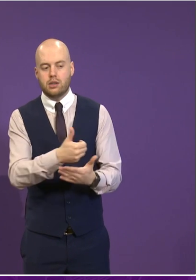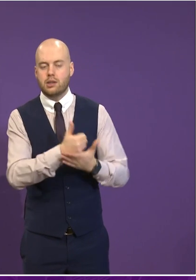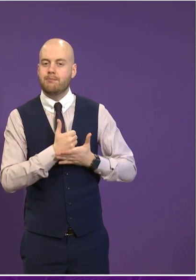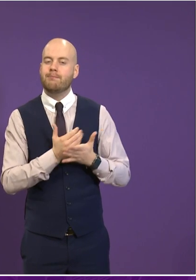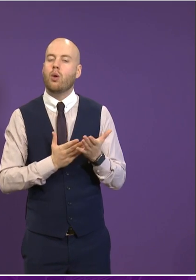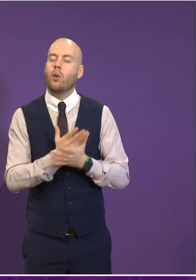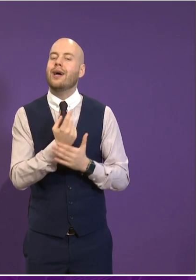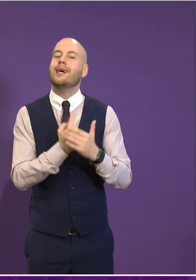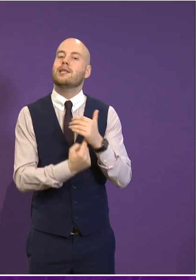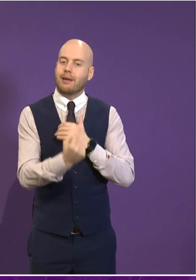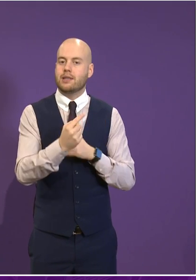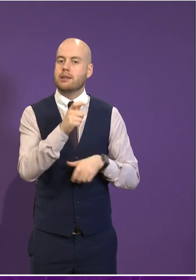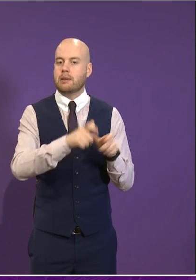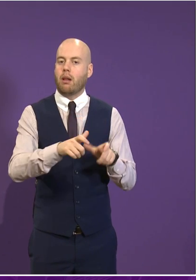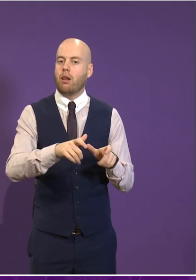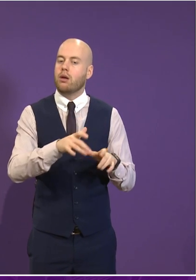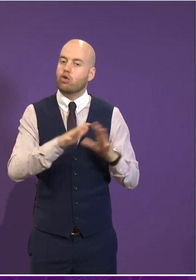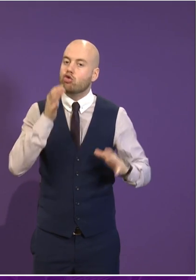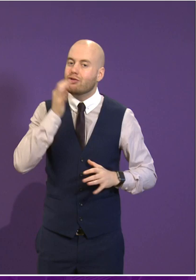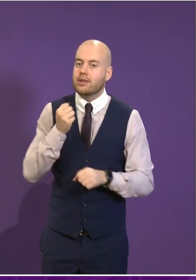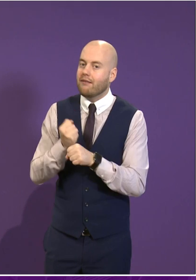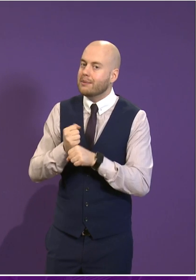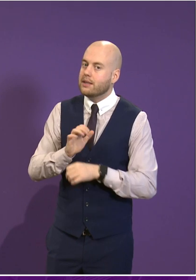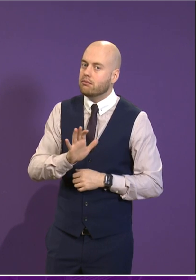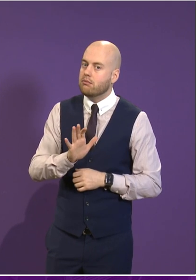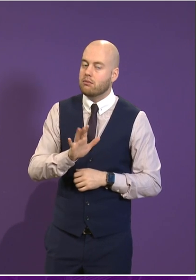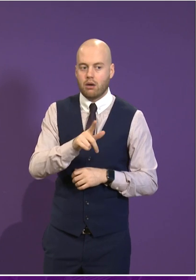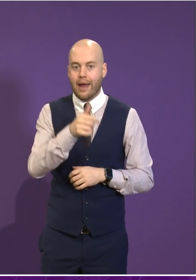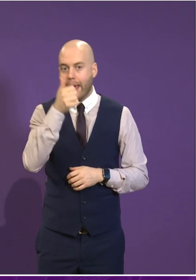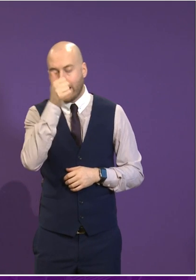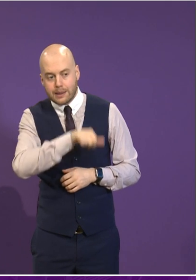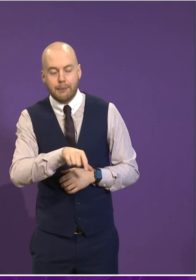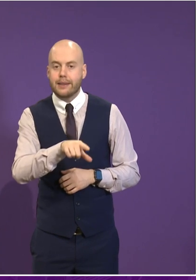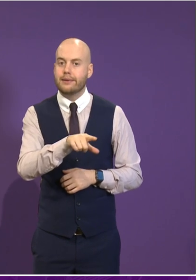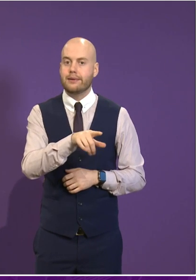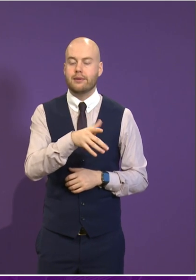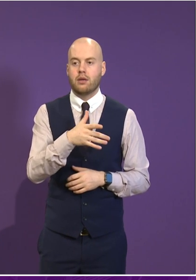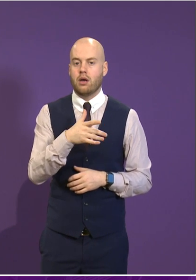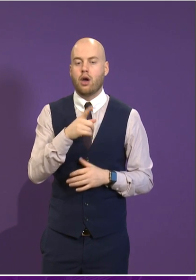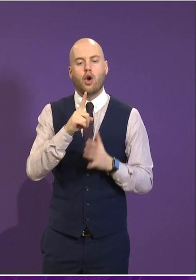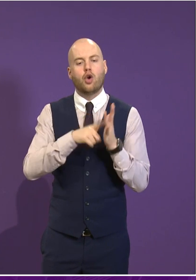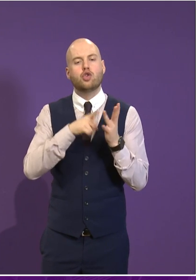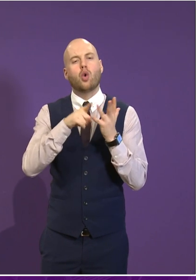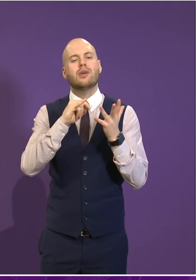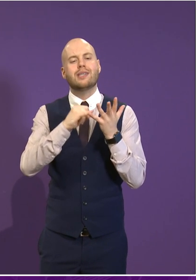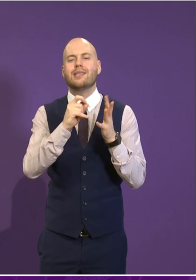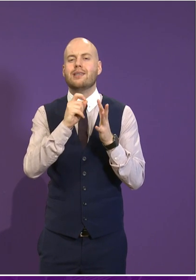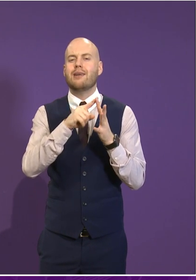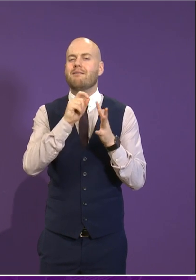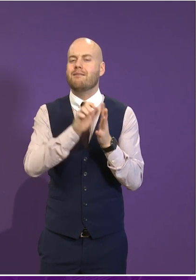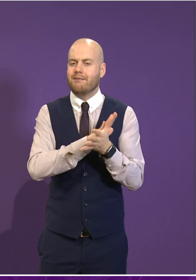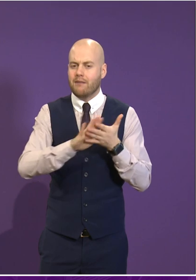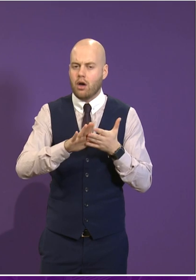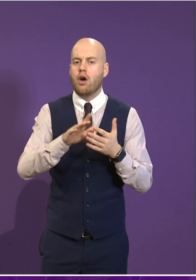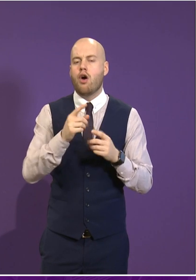know, internal government people. COSLA are involved, academics are involved, the Joseph Rowntree Foundation